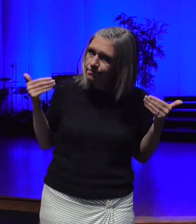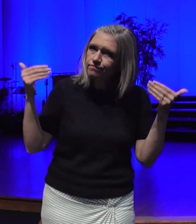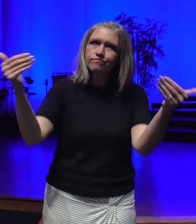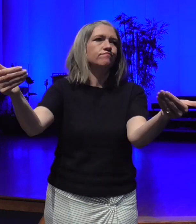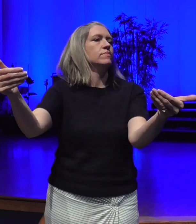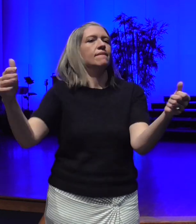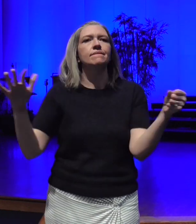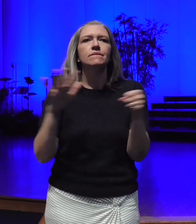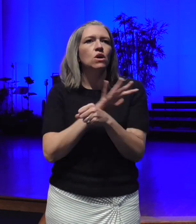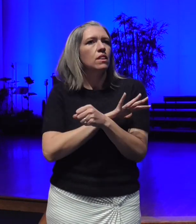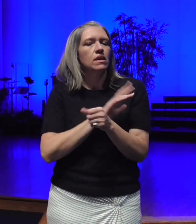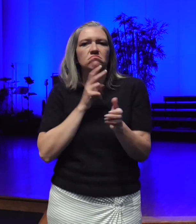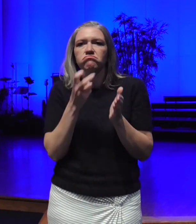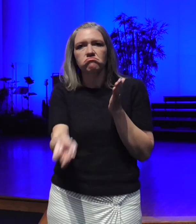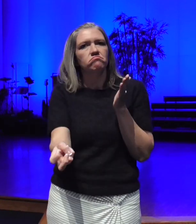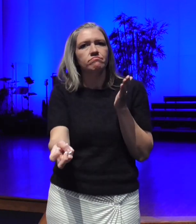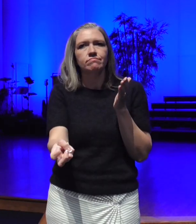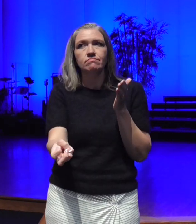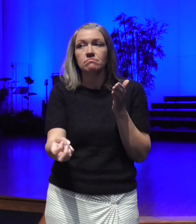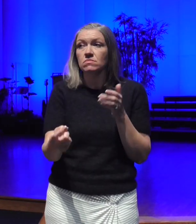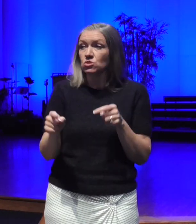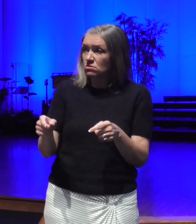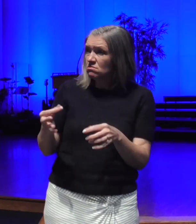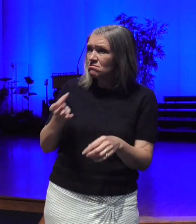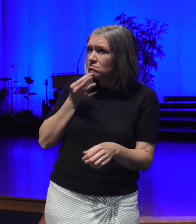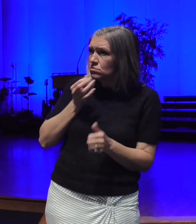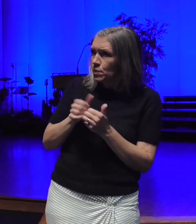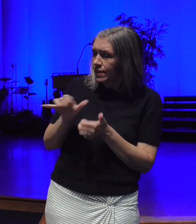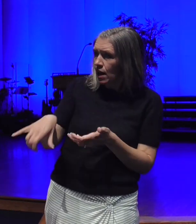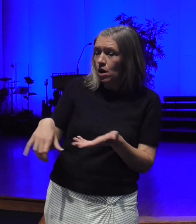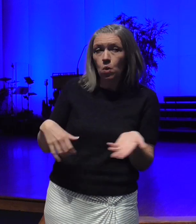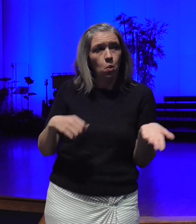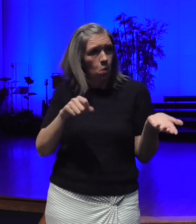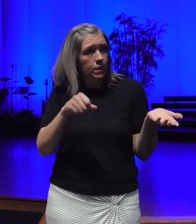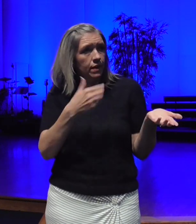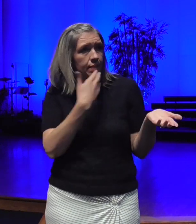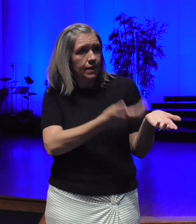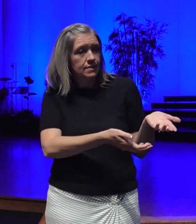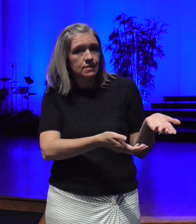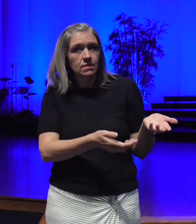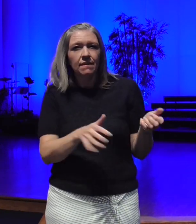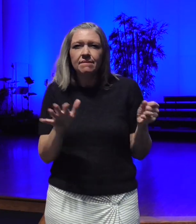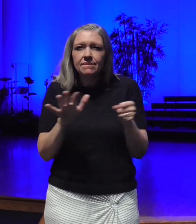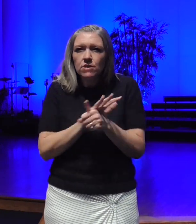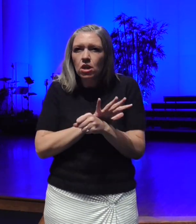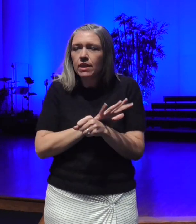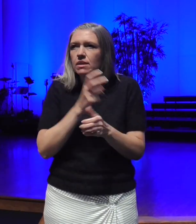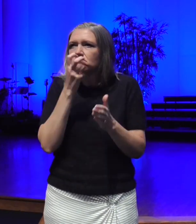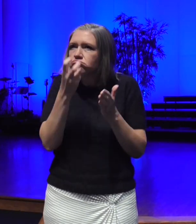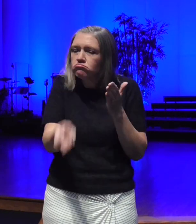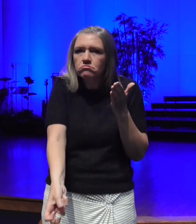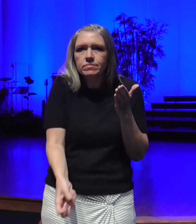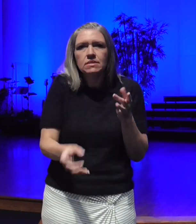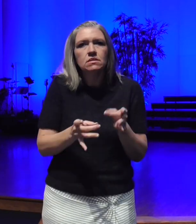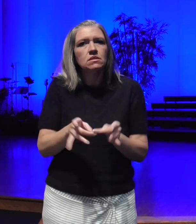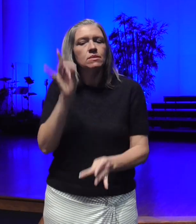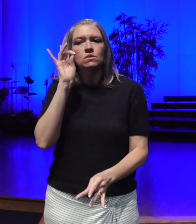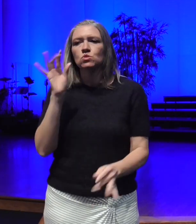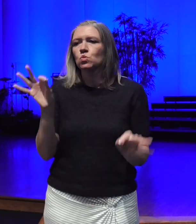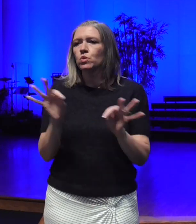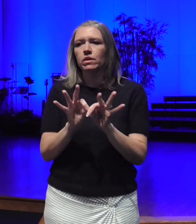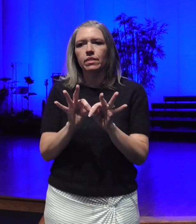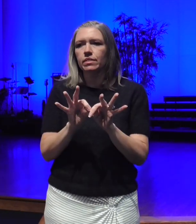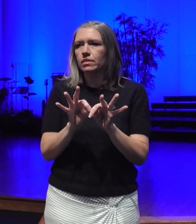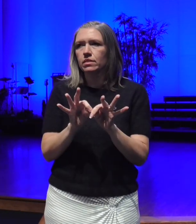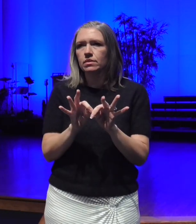it. Wow, you're really good at that. Yeah, I am, thanks. Being fully in our spiritual worth,